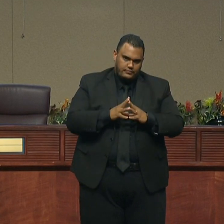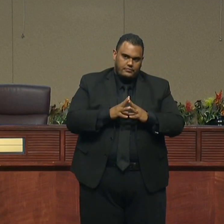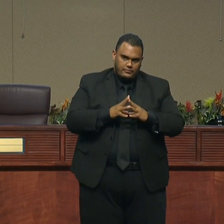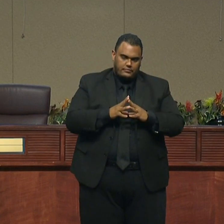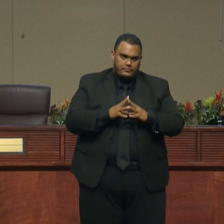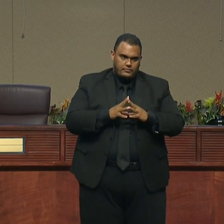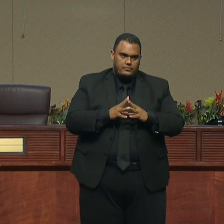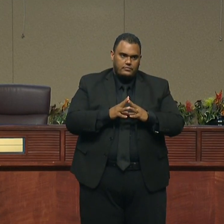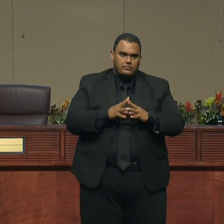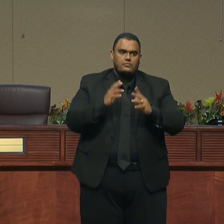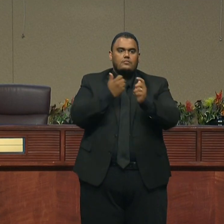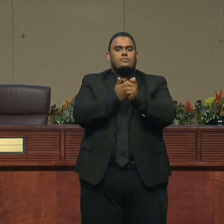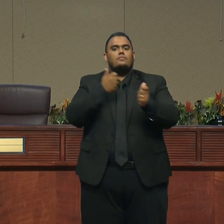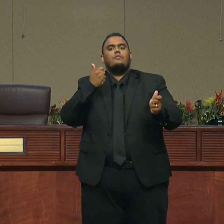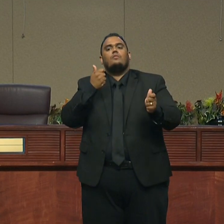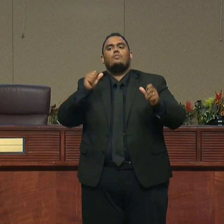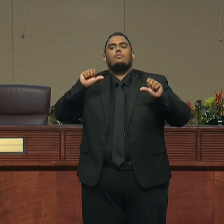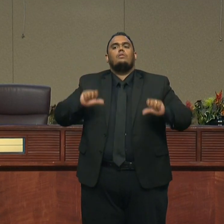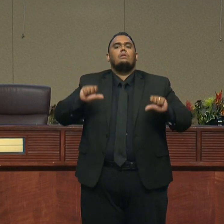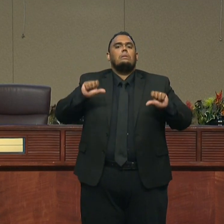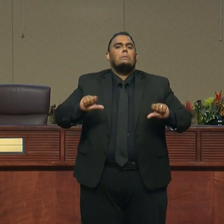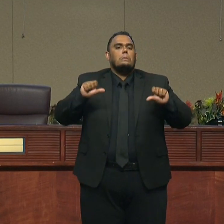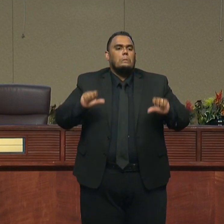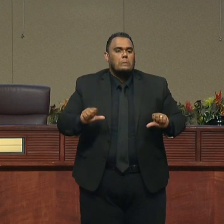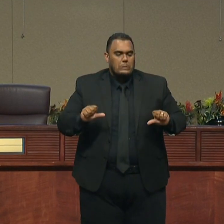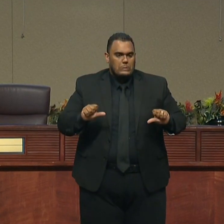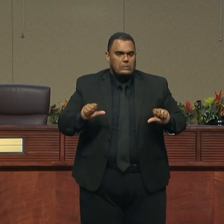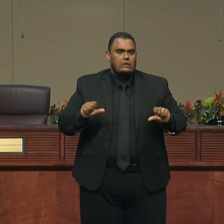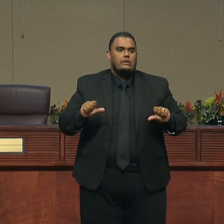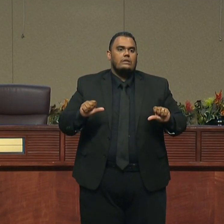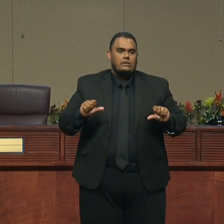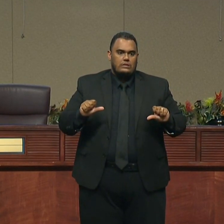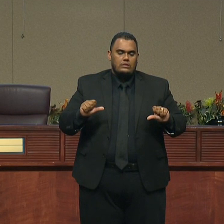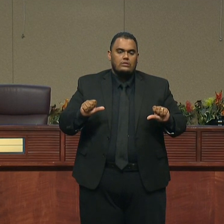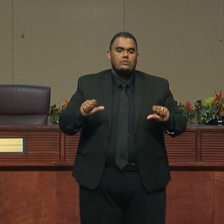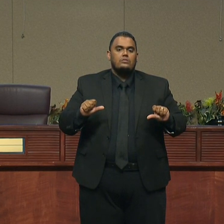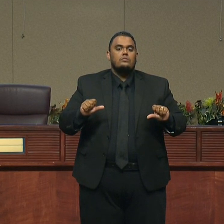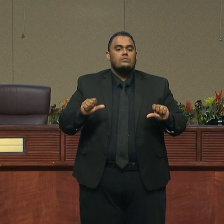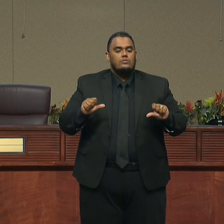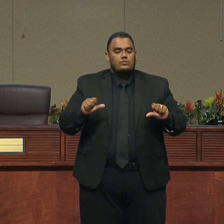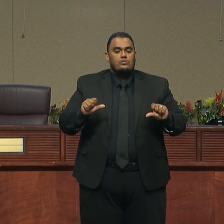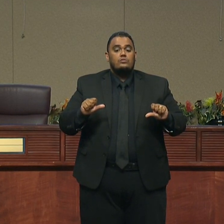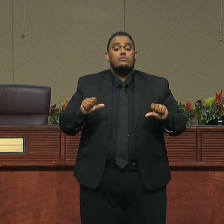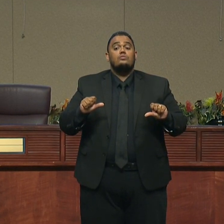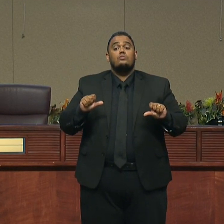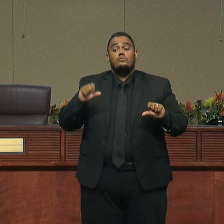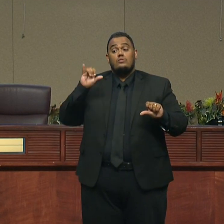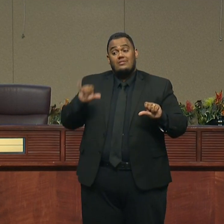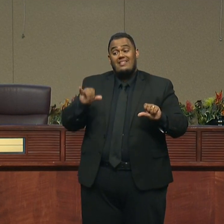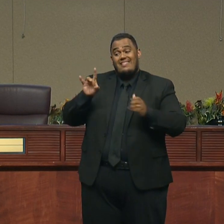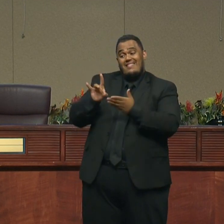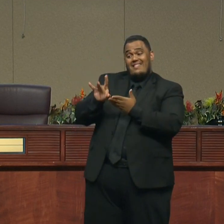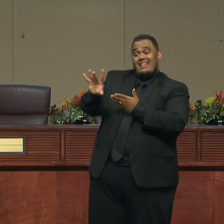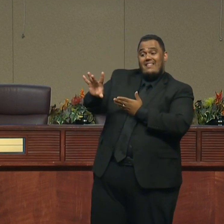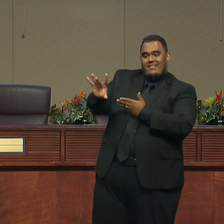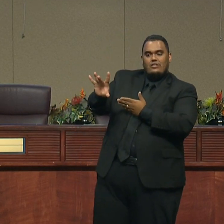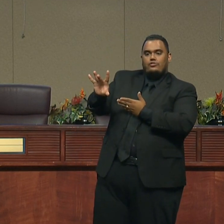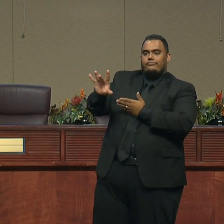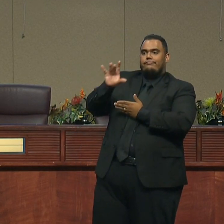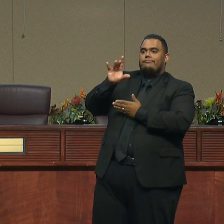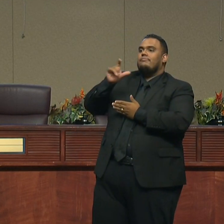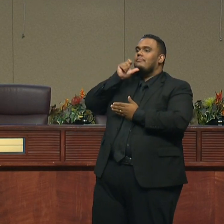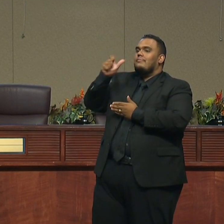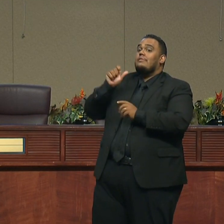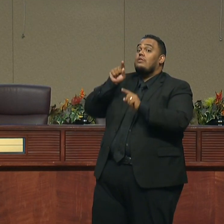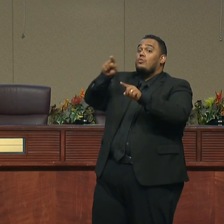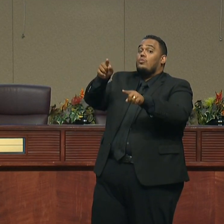avert the potential that the filing of the eviction would occur. So we